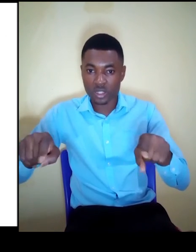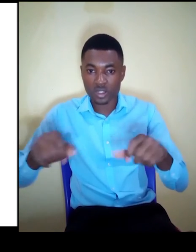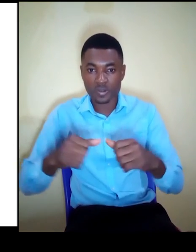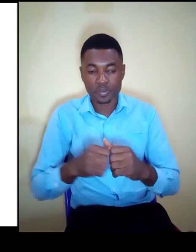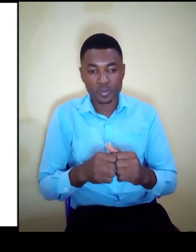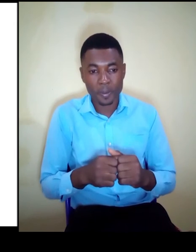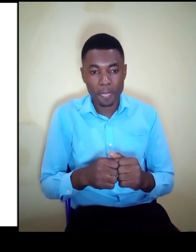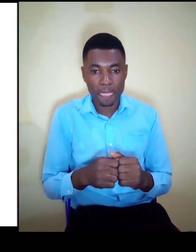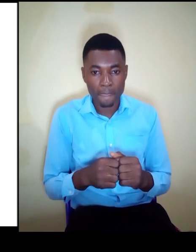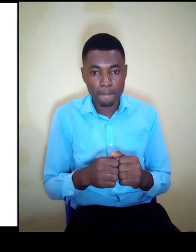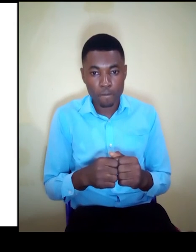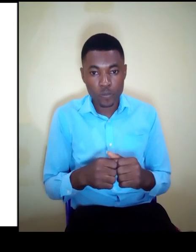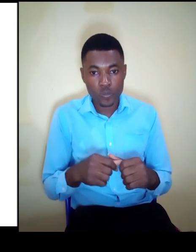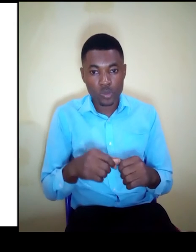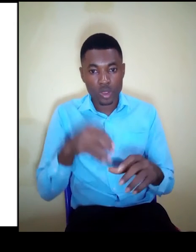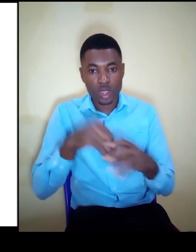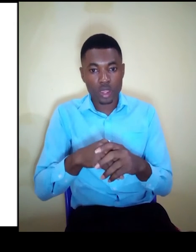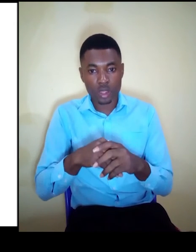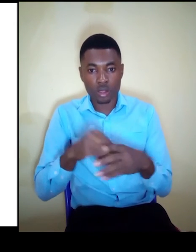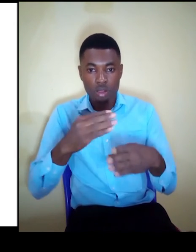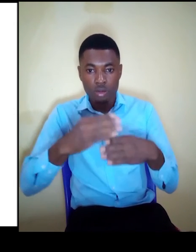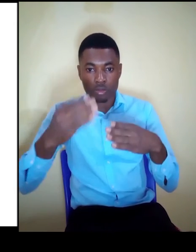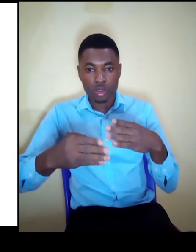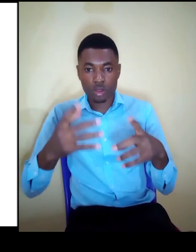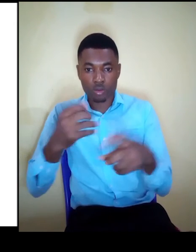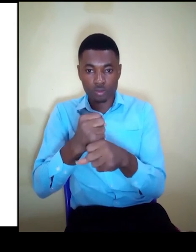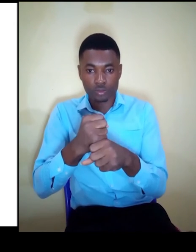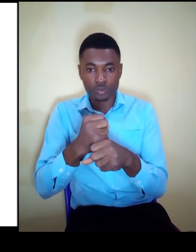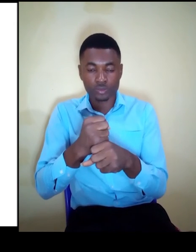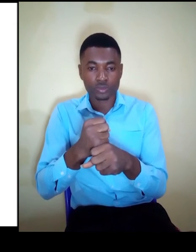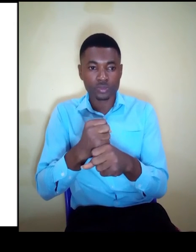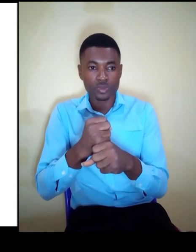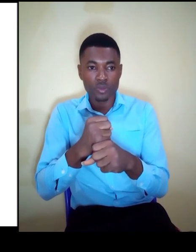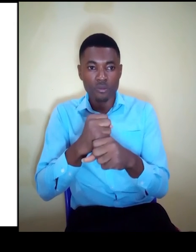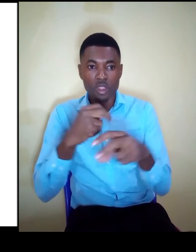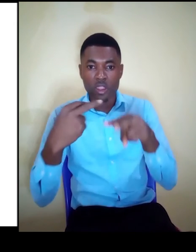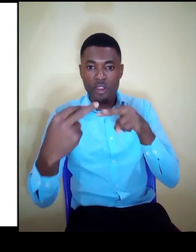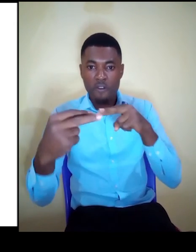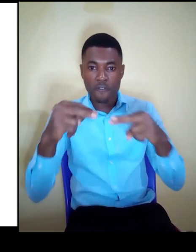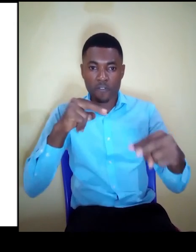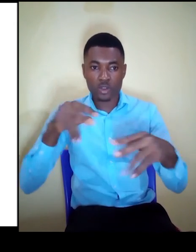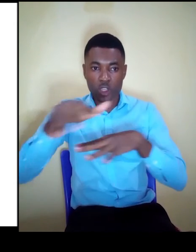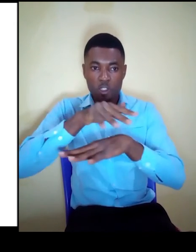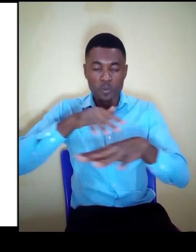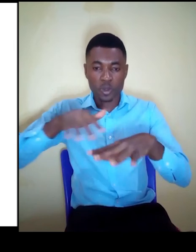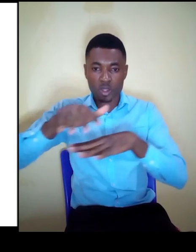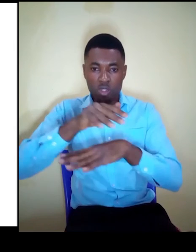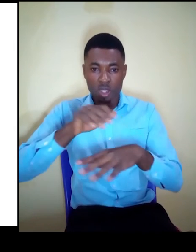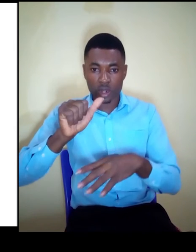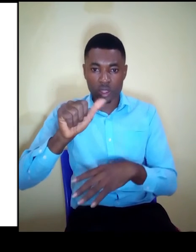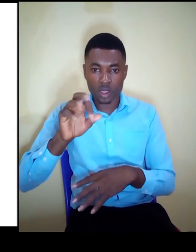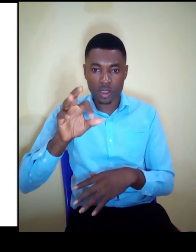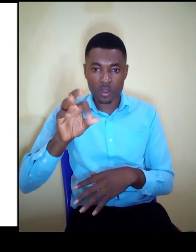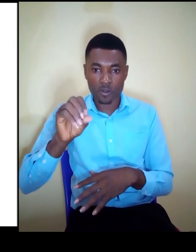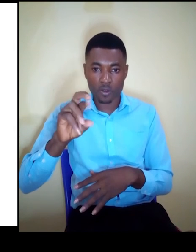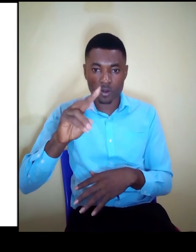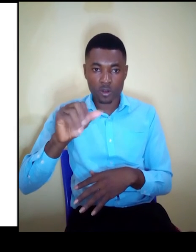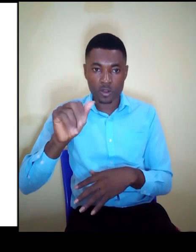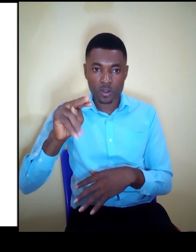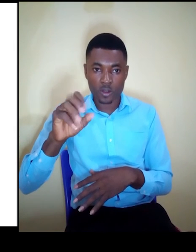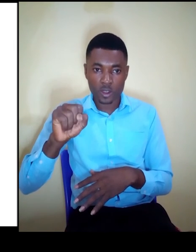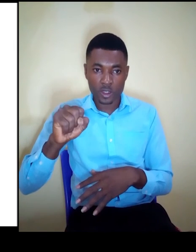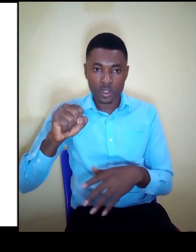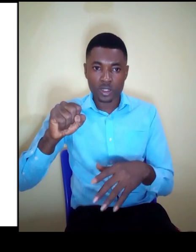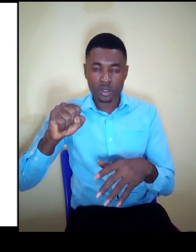In conclusion, the visual spatial affordances of the visual modality gives rise to a high degree of similarity in the depiction